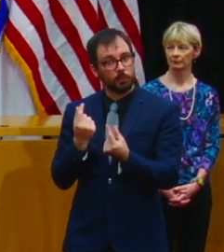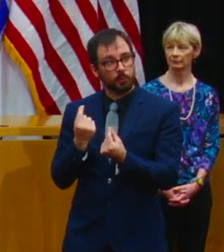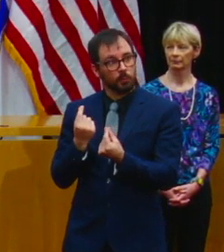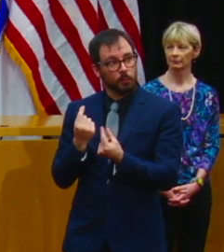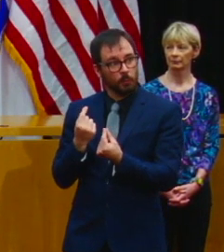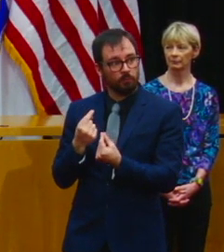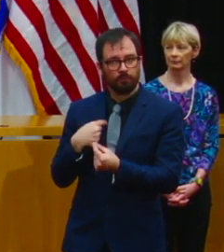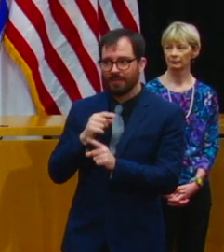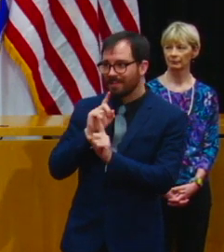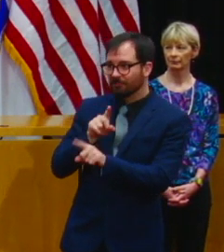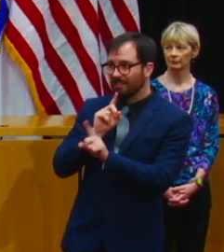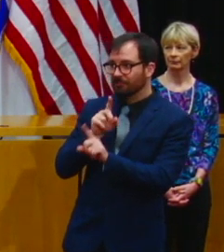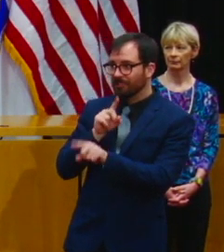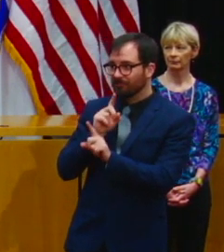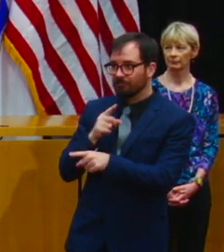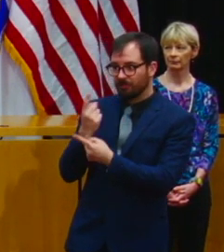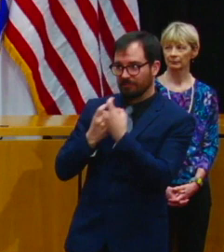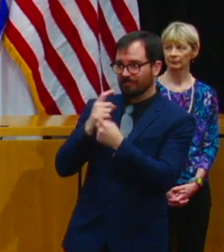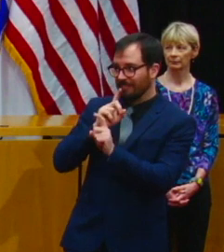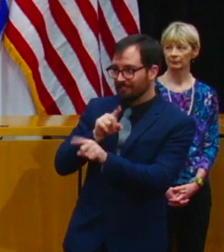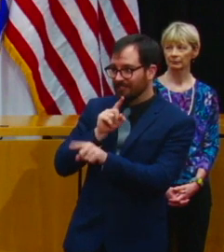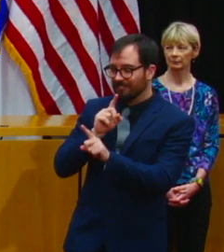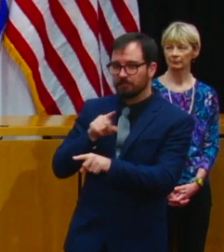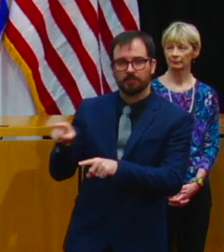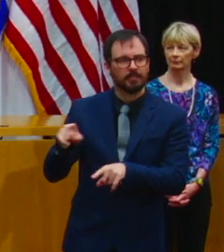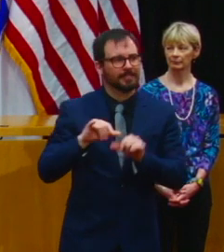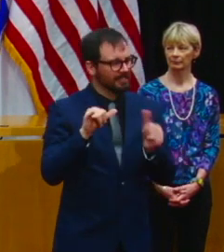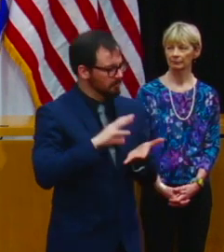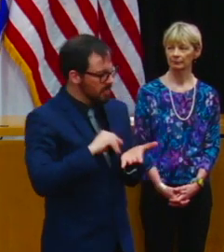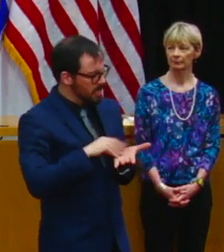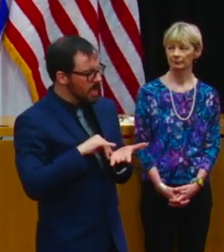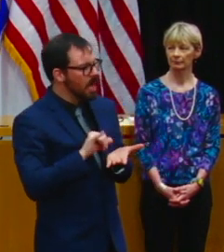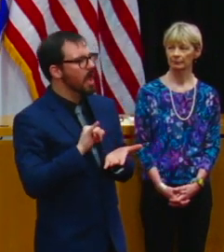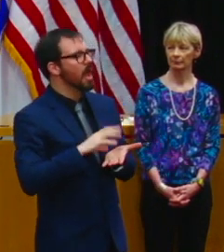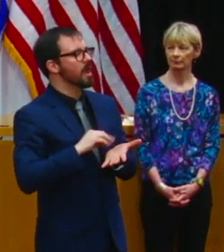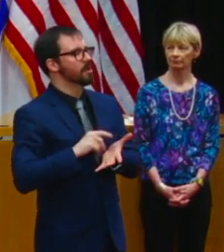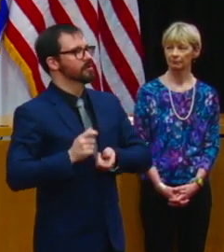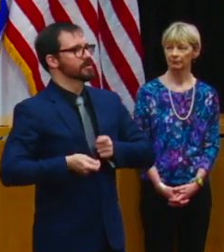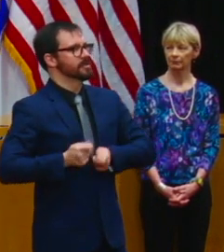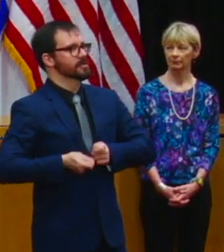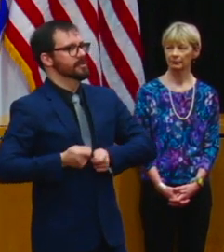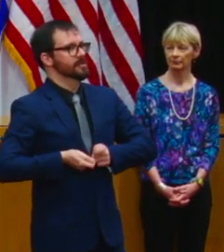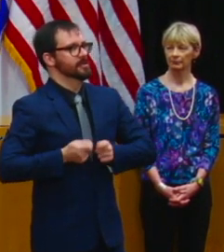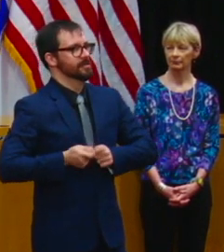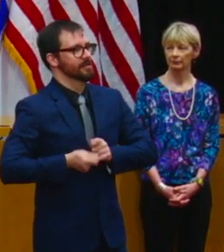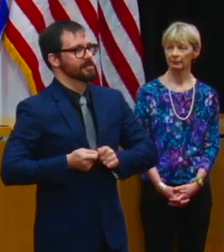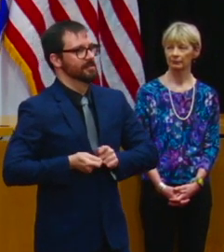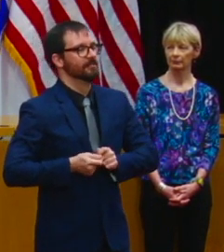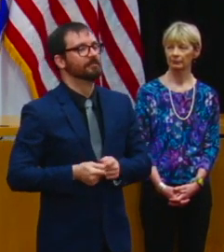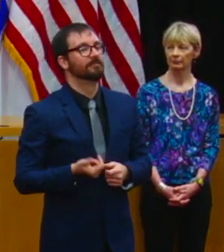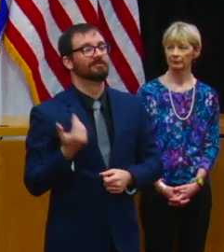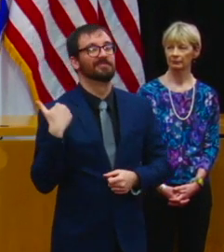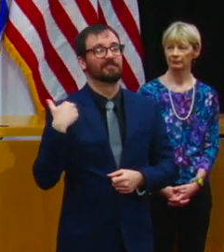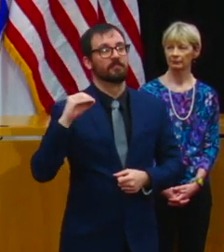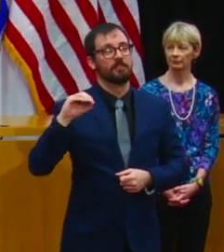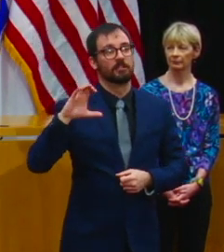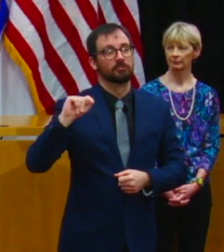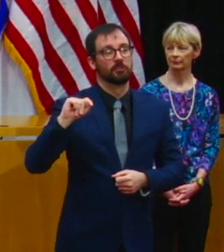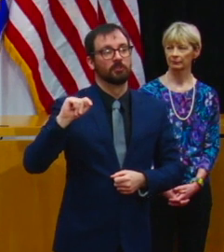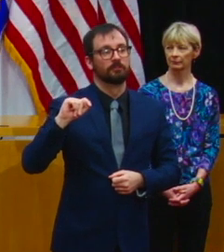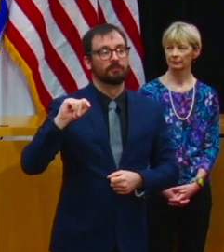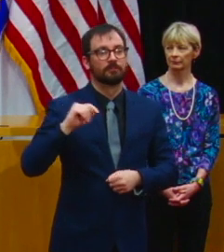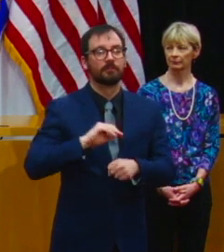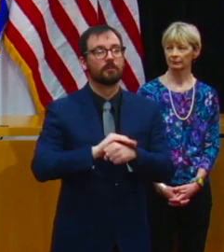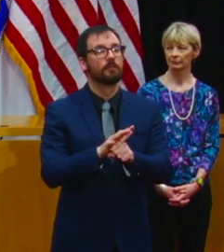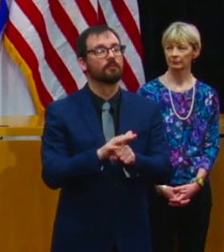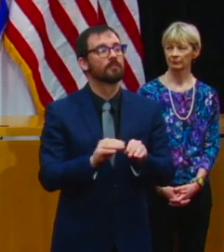In early February, we released our coronavirus protocols, taking state's Department of Public Health and CDC guidelines